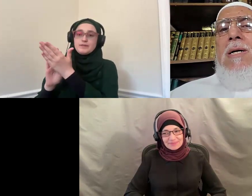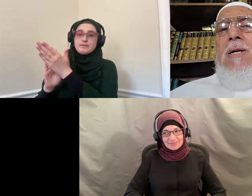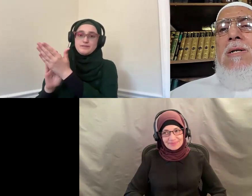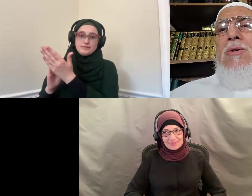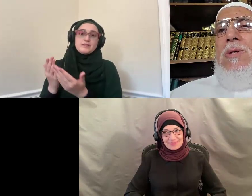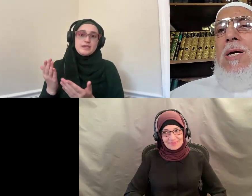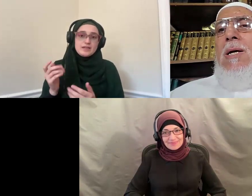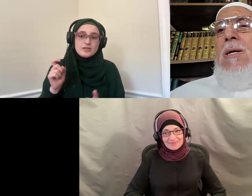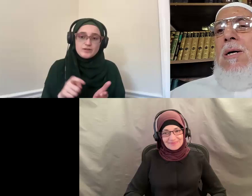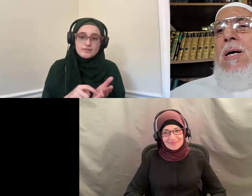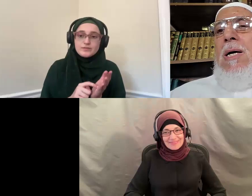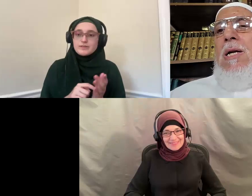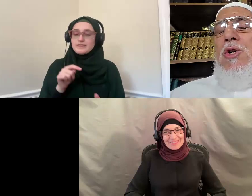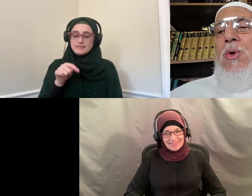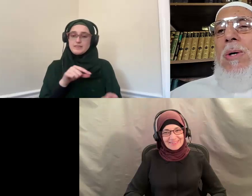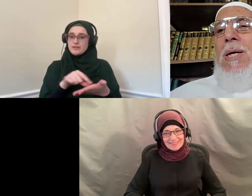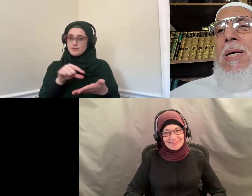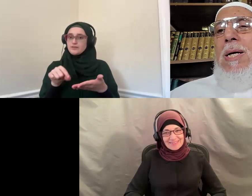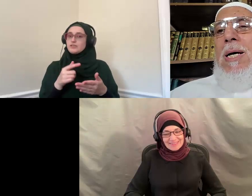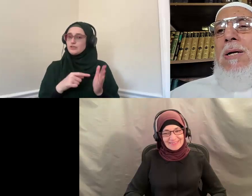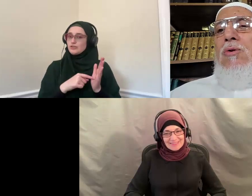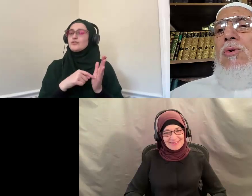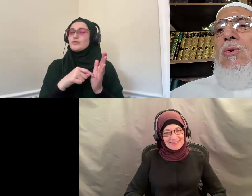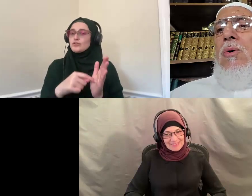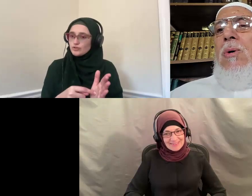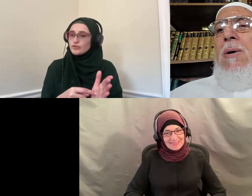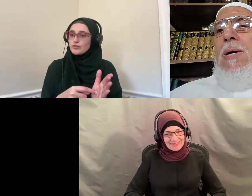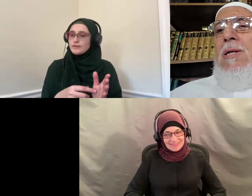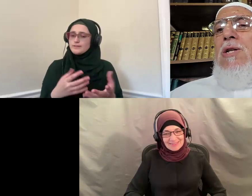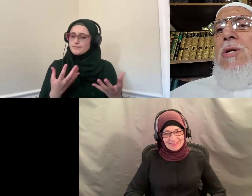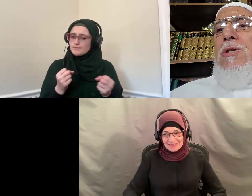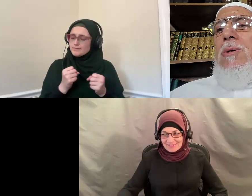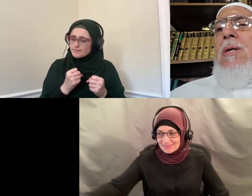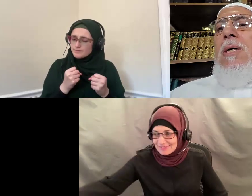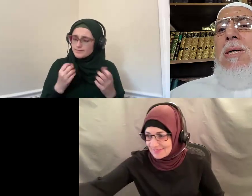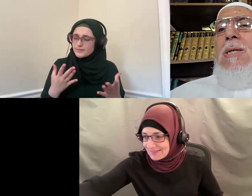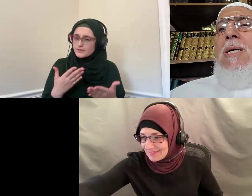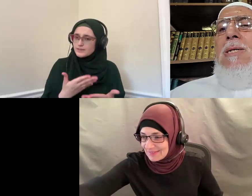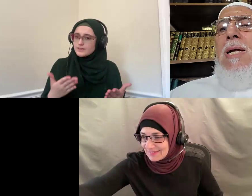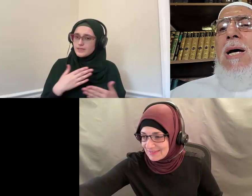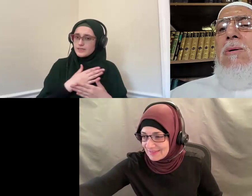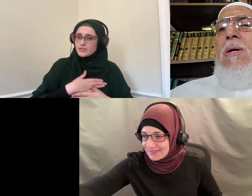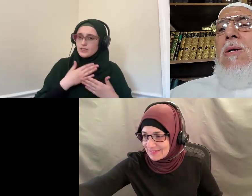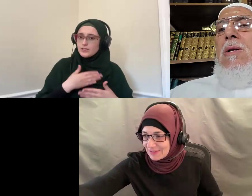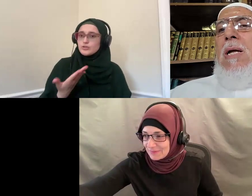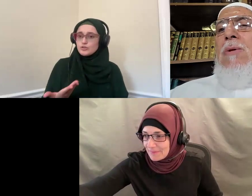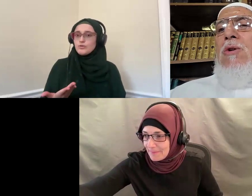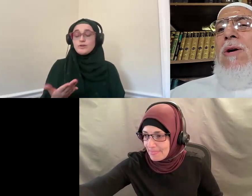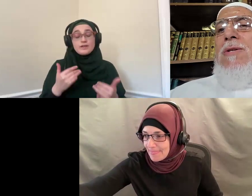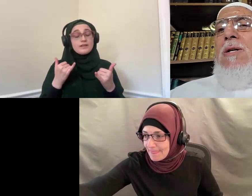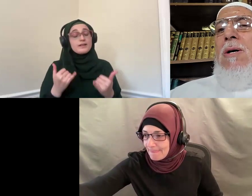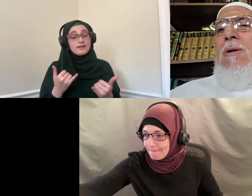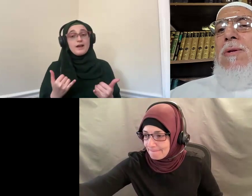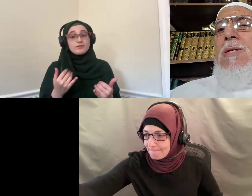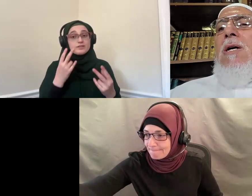has taken us to see and enjoy and to draw our attention to. It says now that